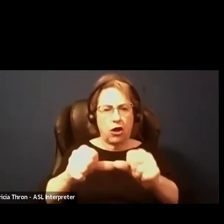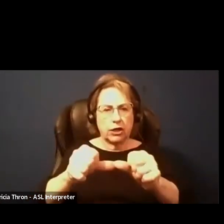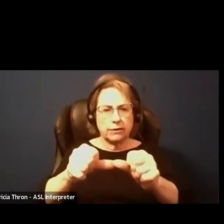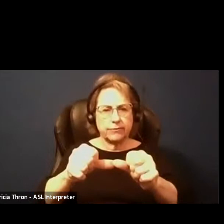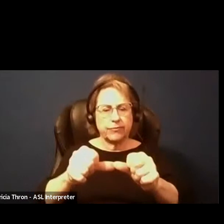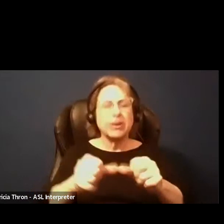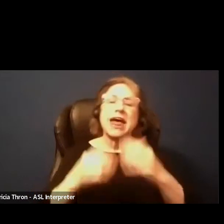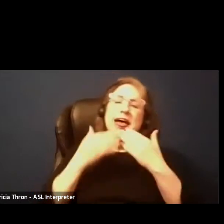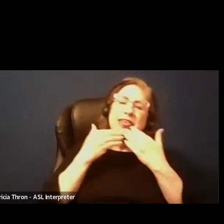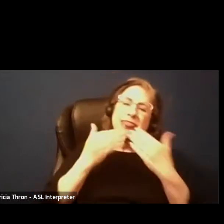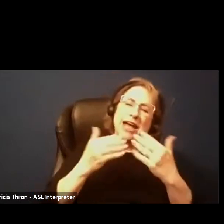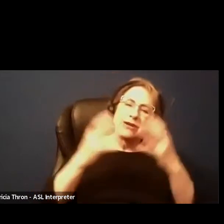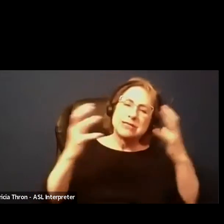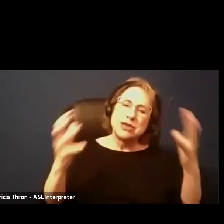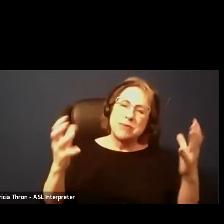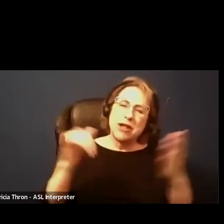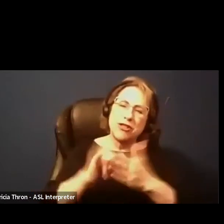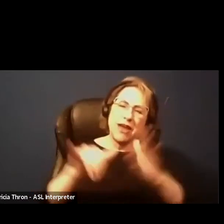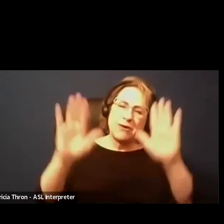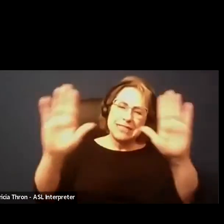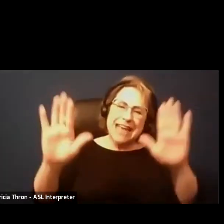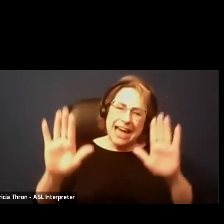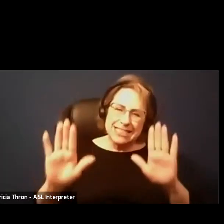Thank you very much. That was excellent.